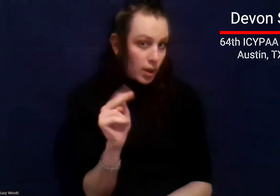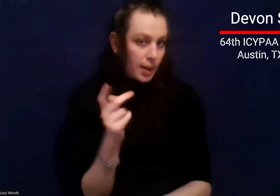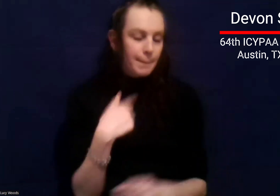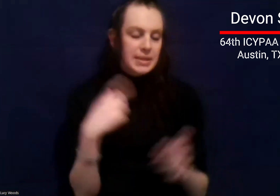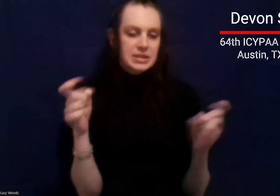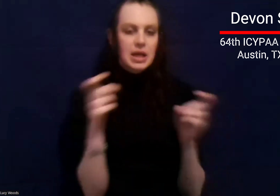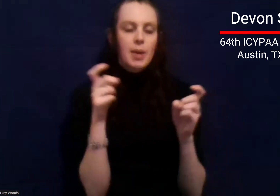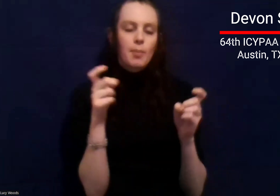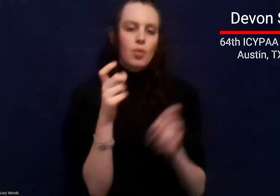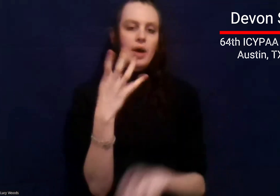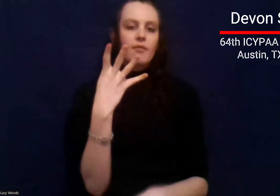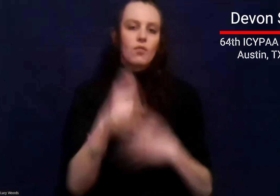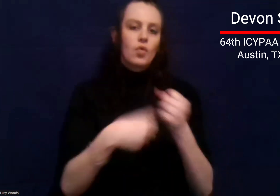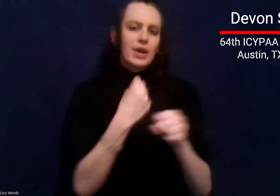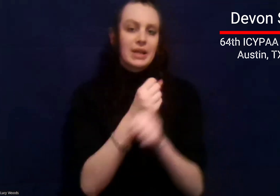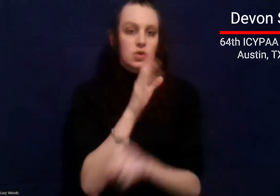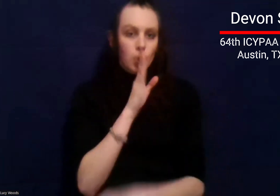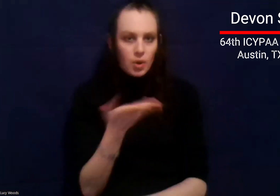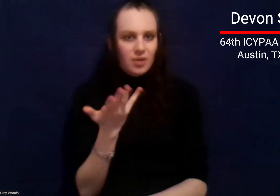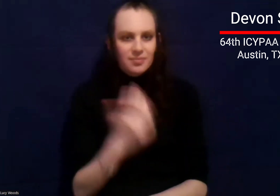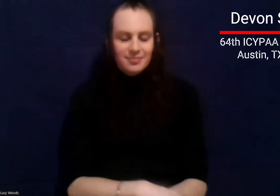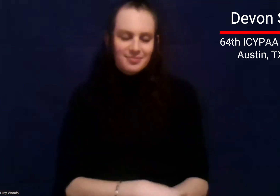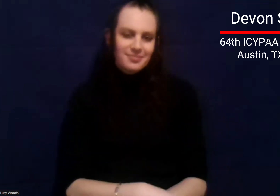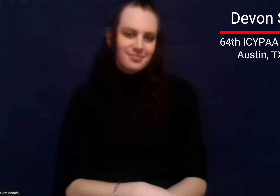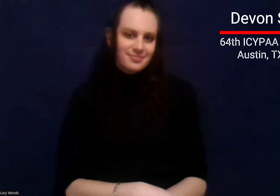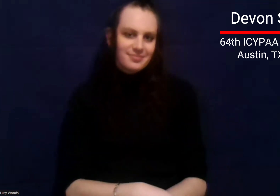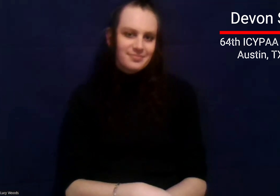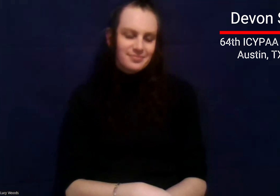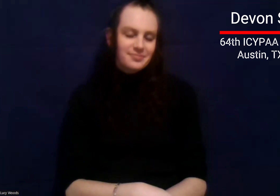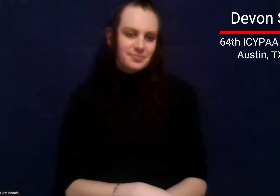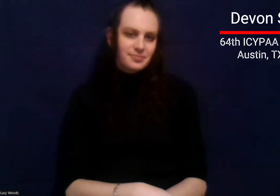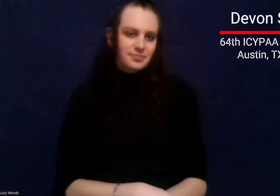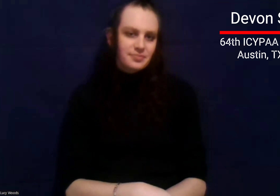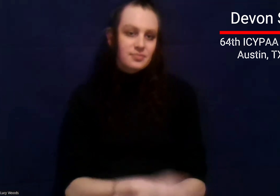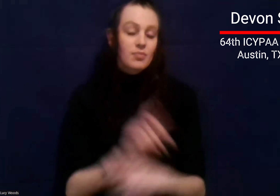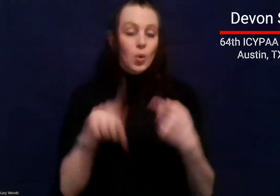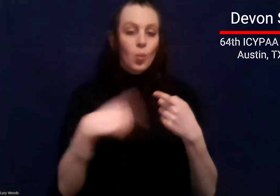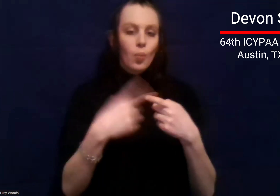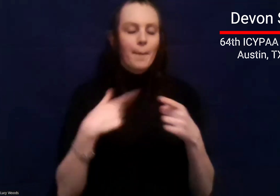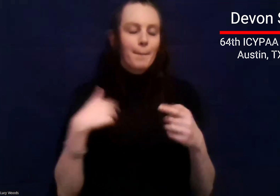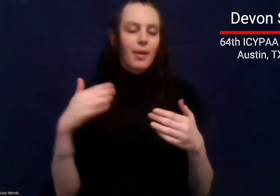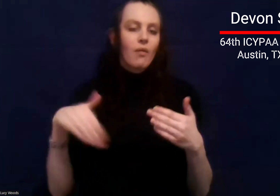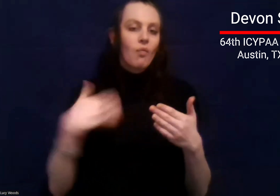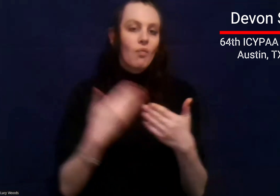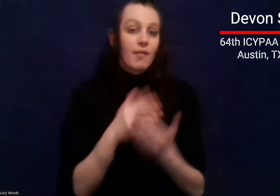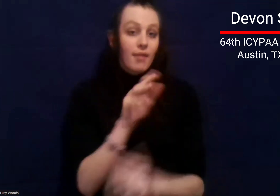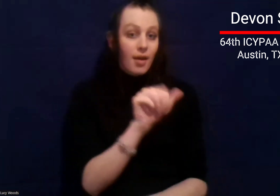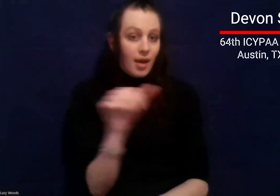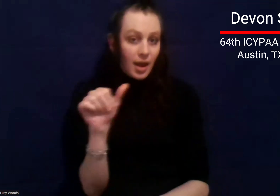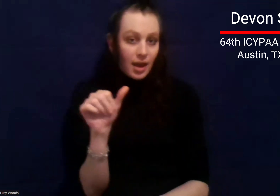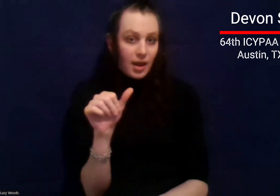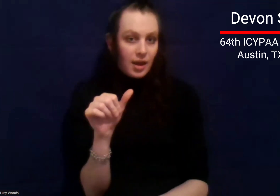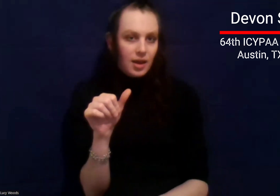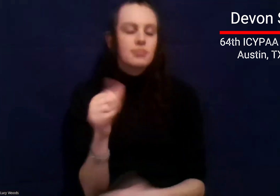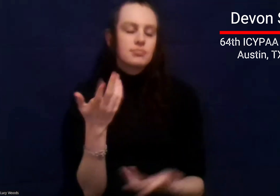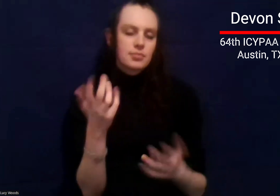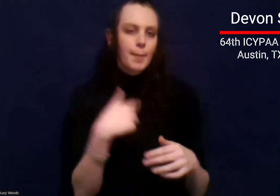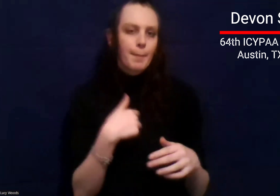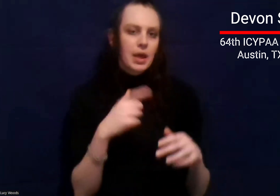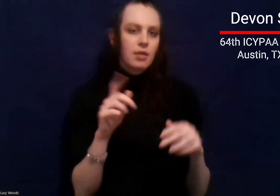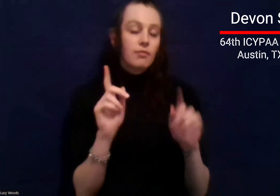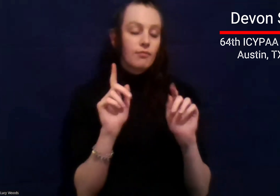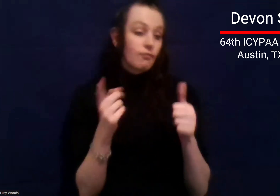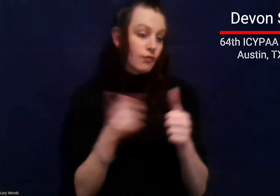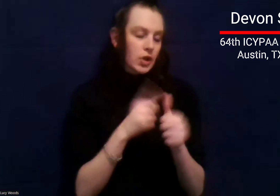so um, when I got to Alcoholics Anonymous, I actually got here through a treatment center.